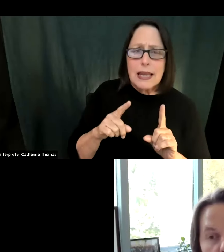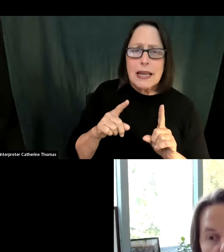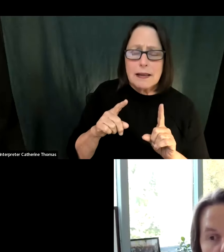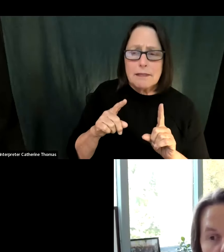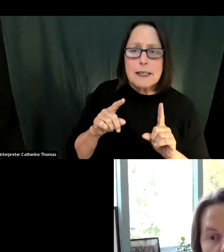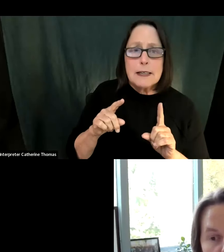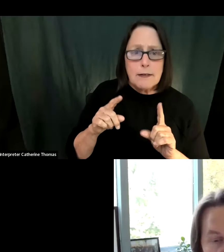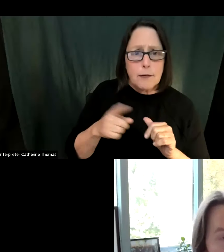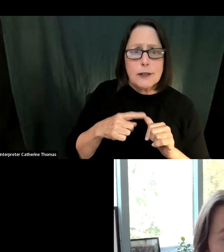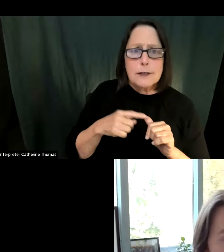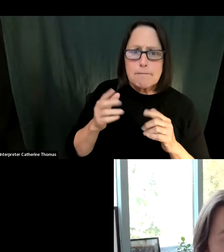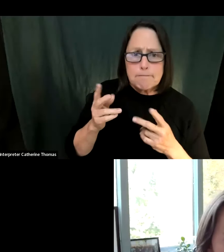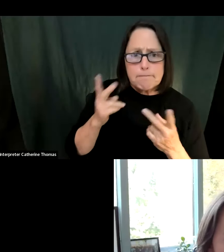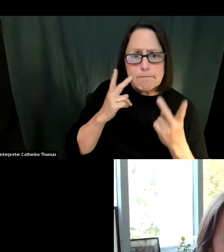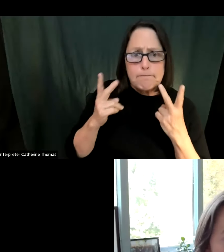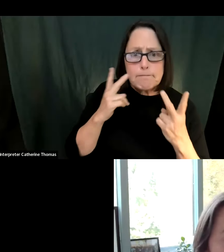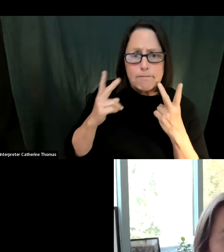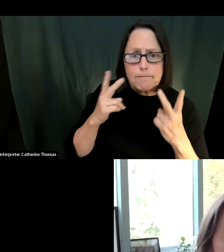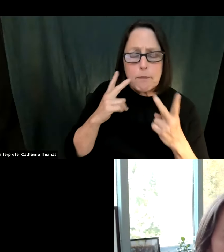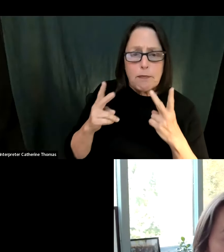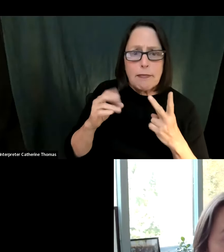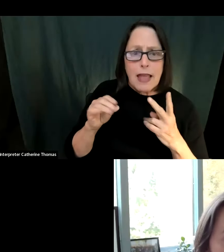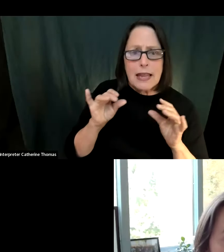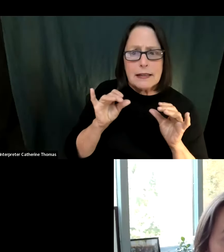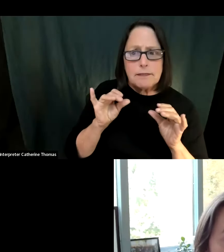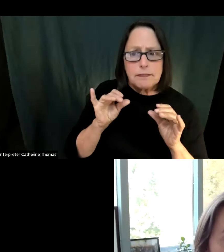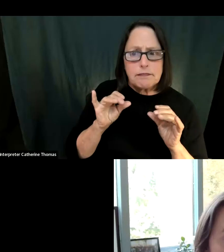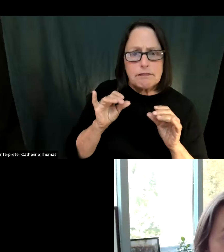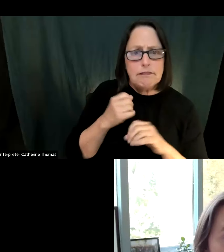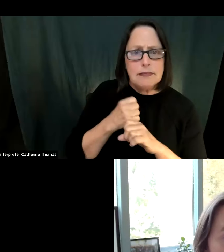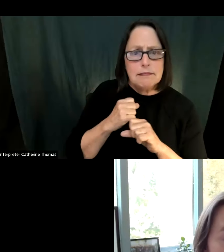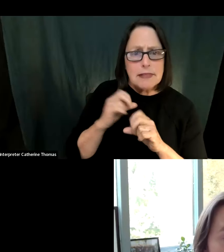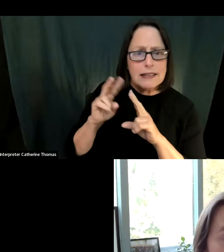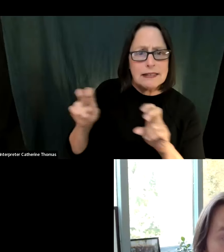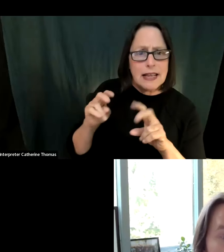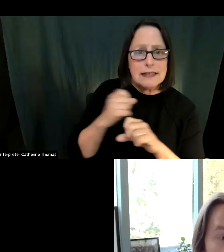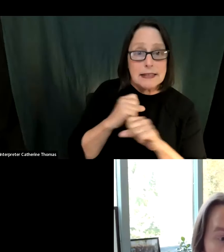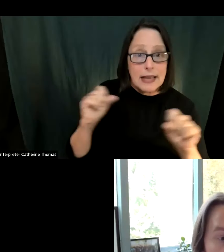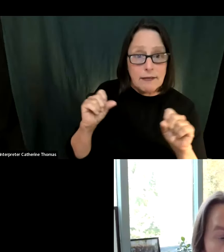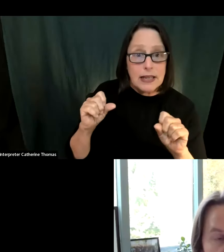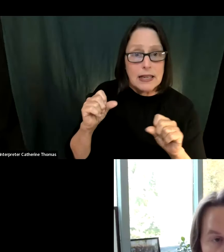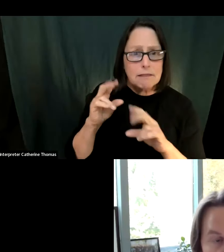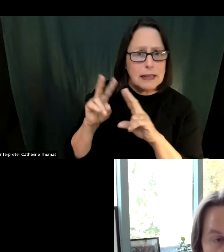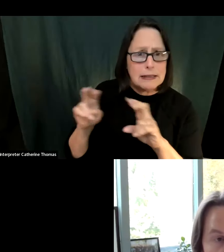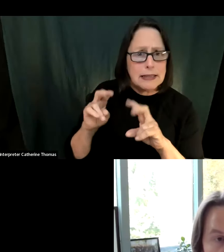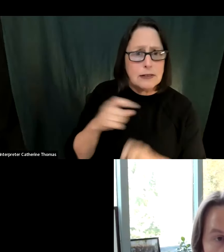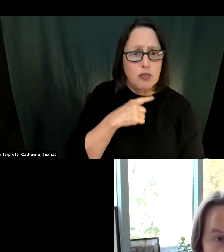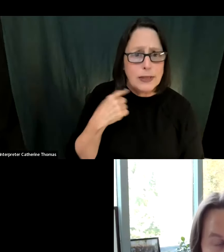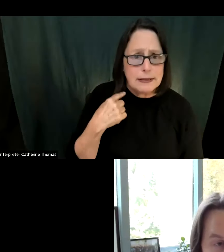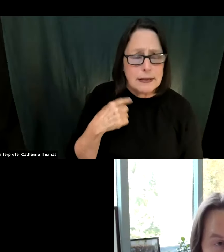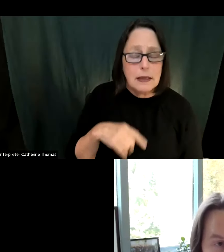and a similar approach in assessing safety and risk. And, I would also add